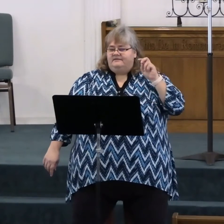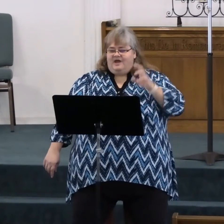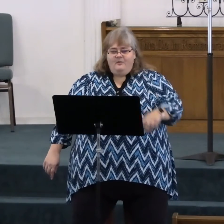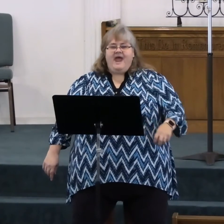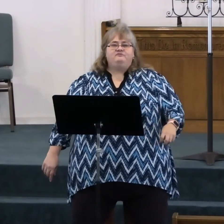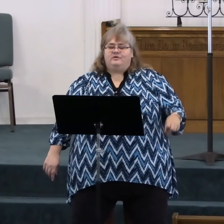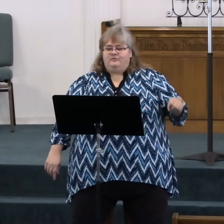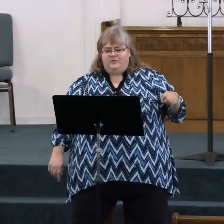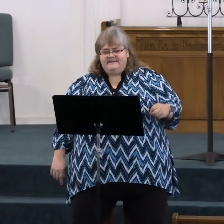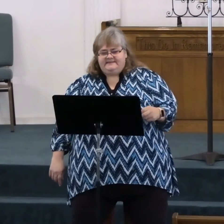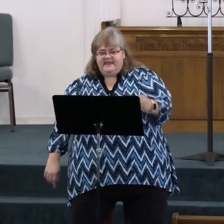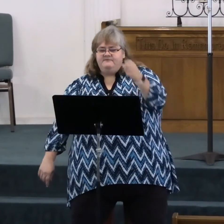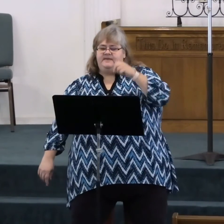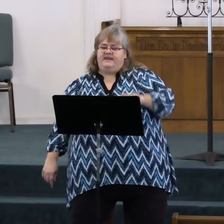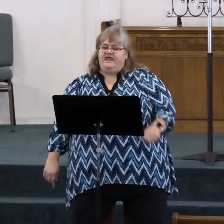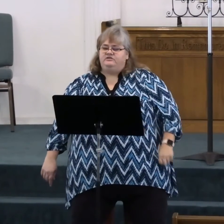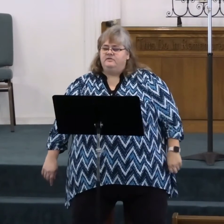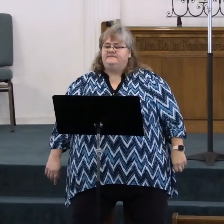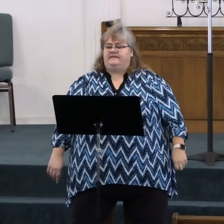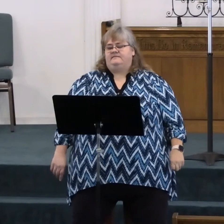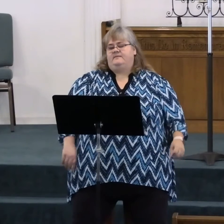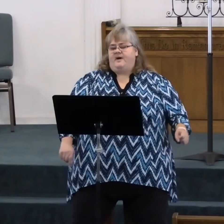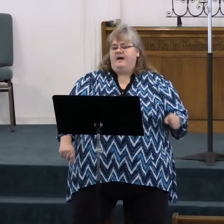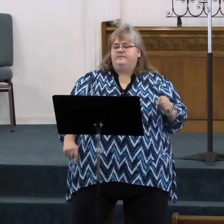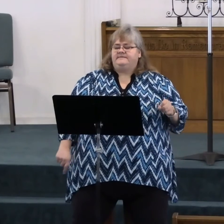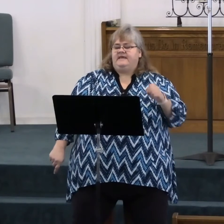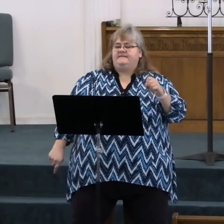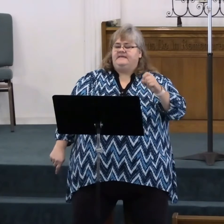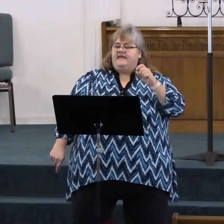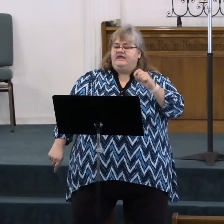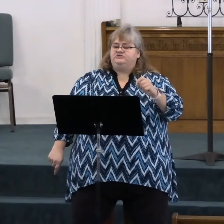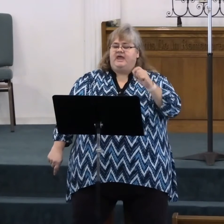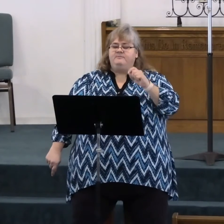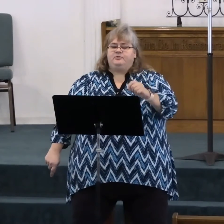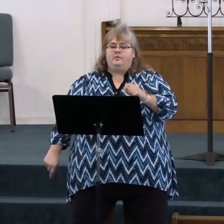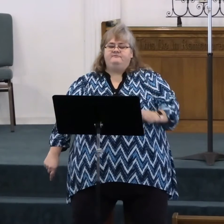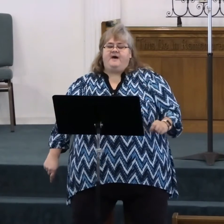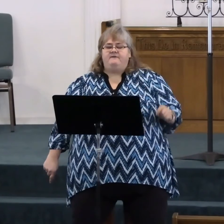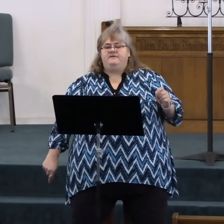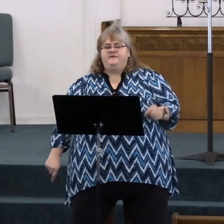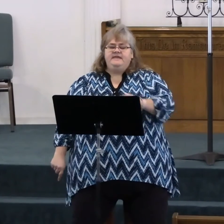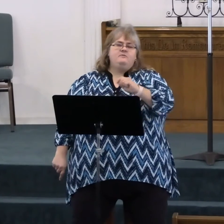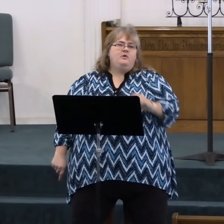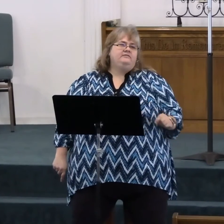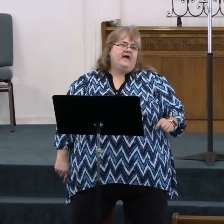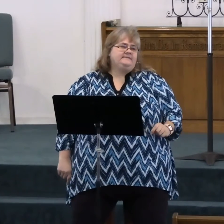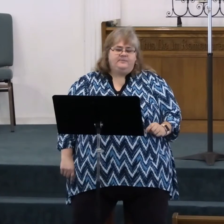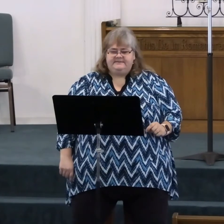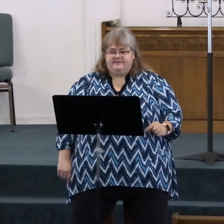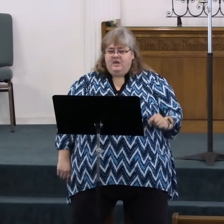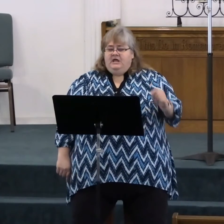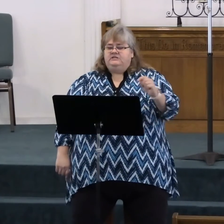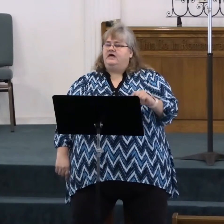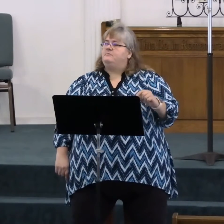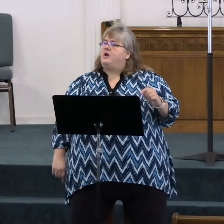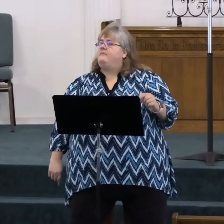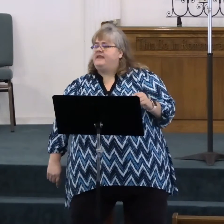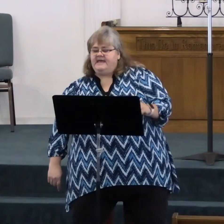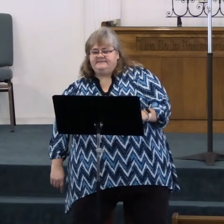go after it, receive it, and use it. The Bible says in James 1:5, if anyone lacks wisdom, let him come and ask